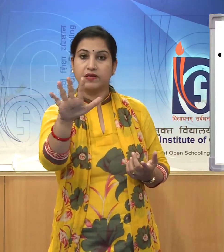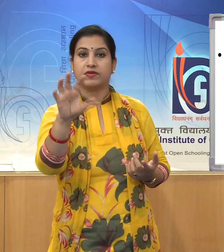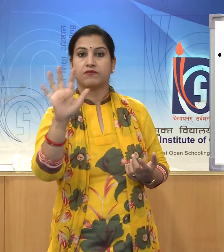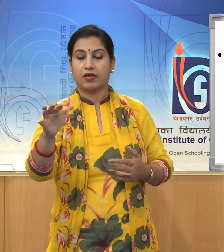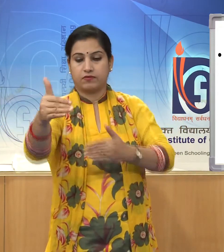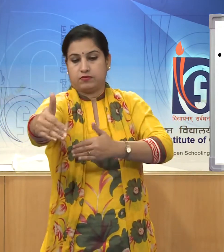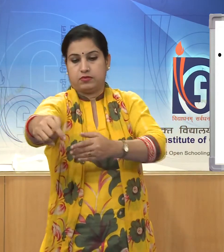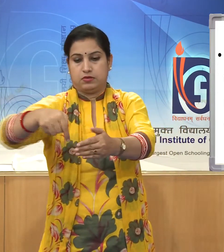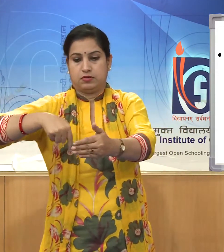1955.